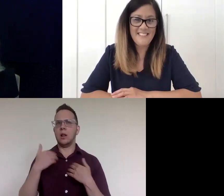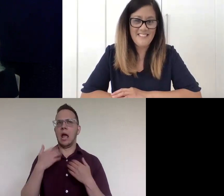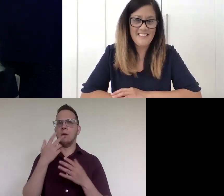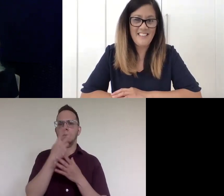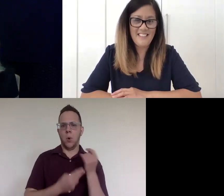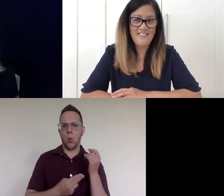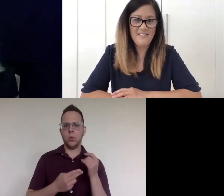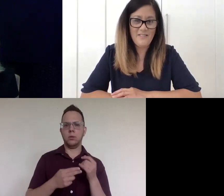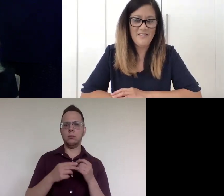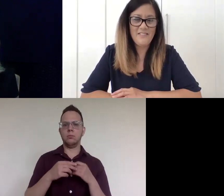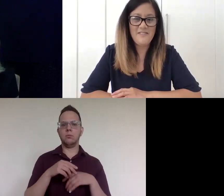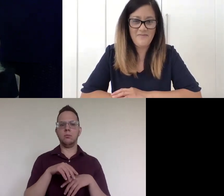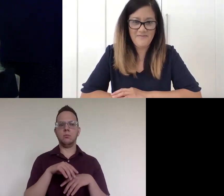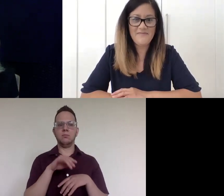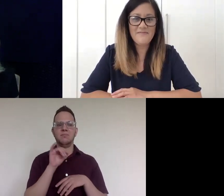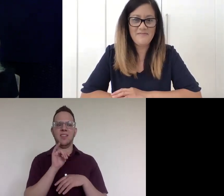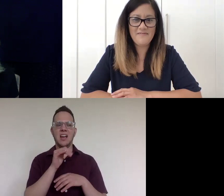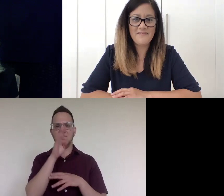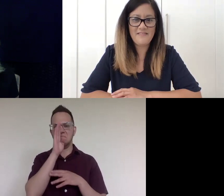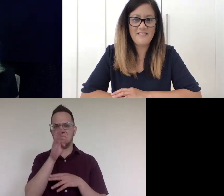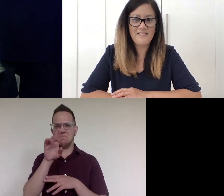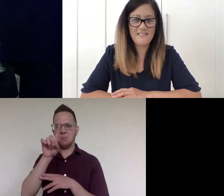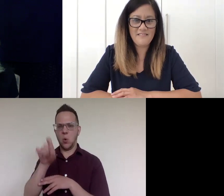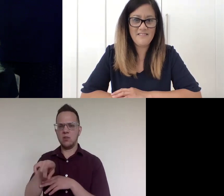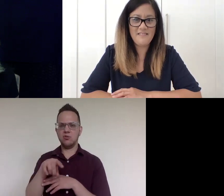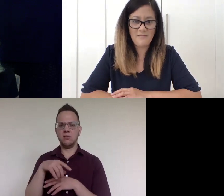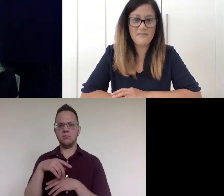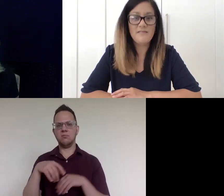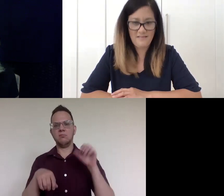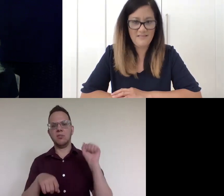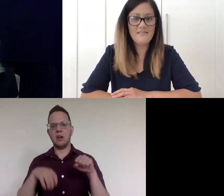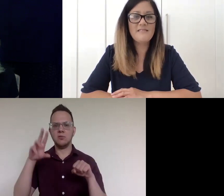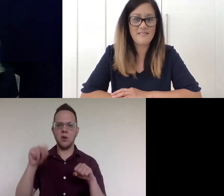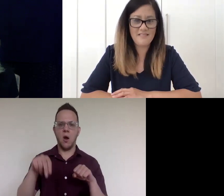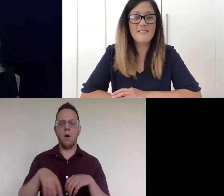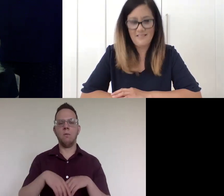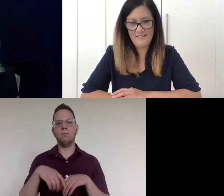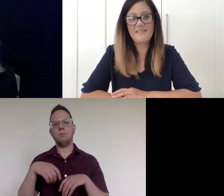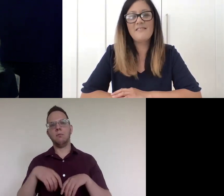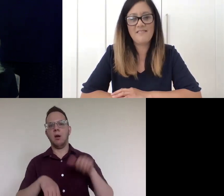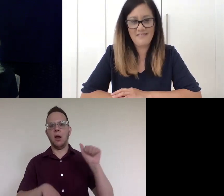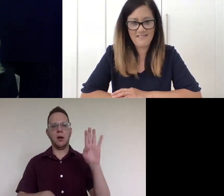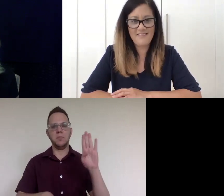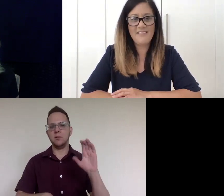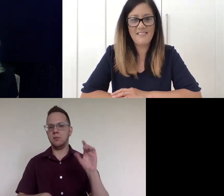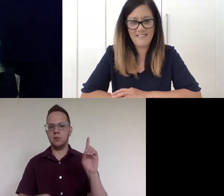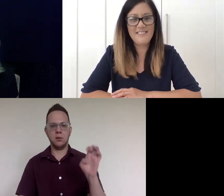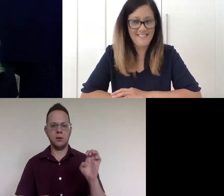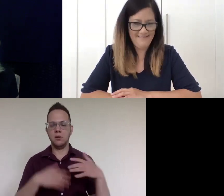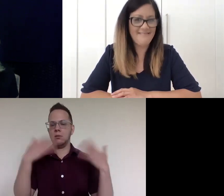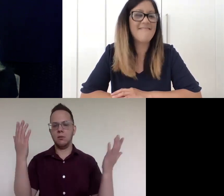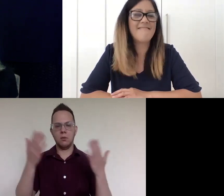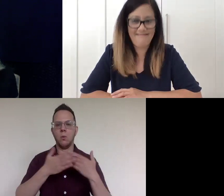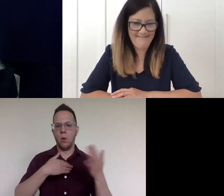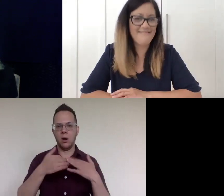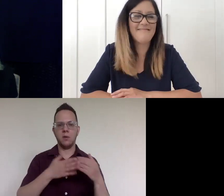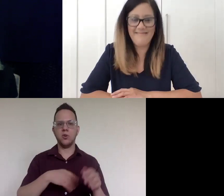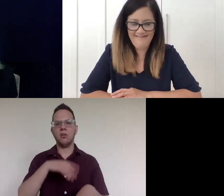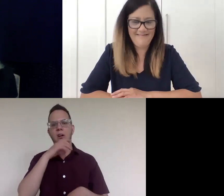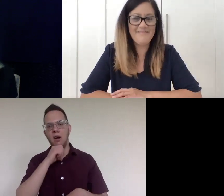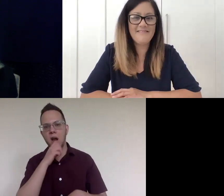So a good survey is going to have both direct questions, like yes, no questions, not A, B, C,